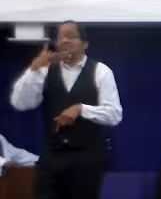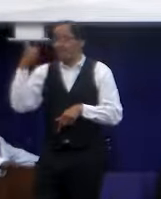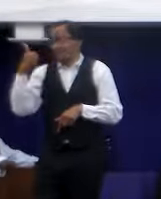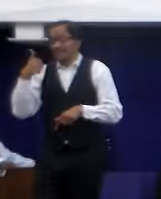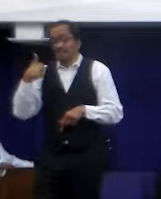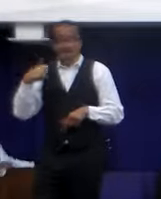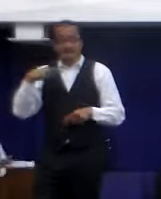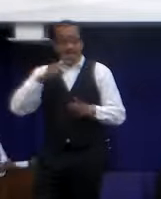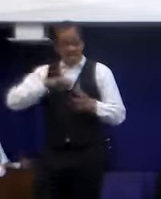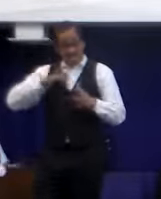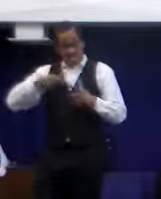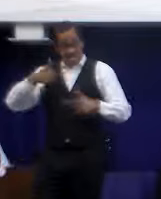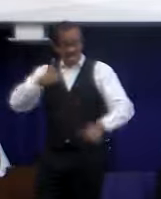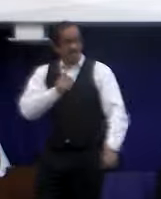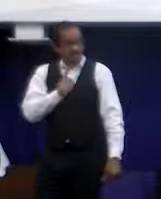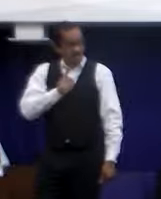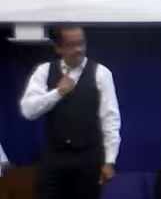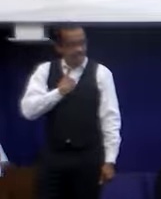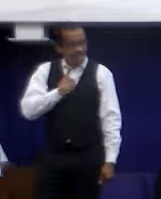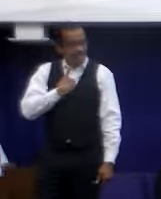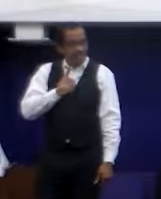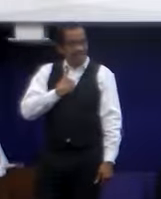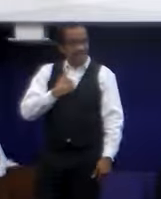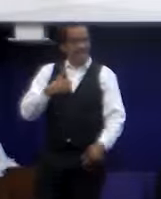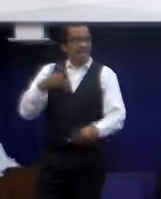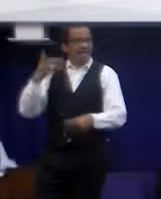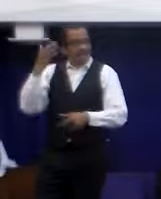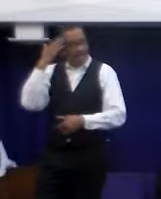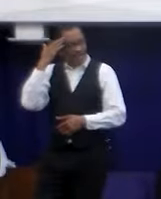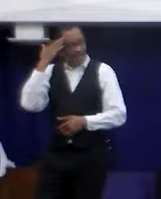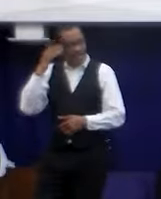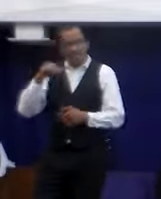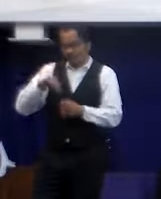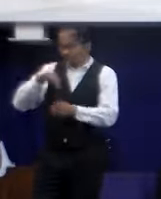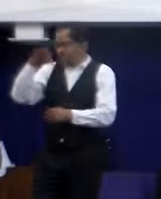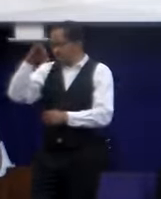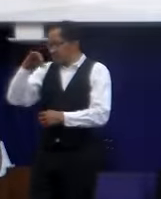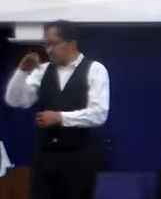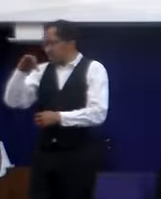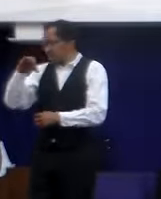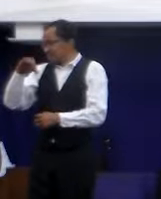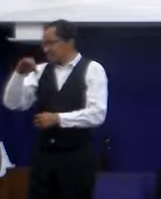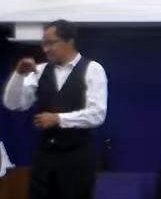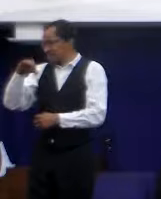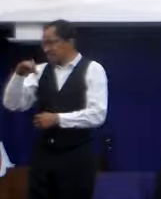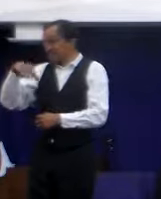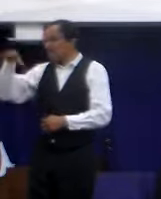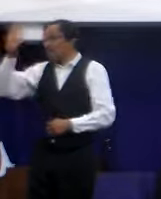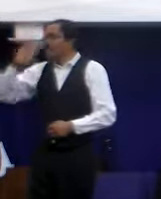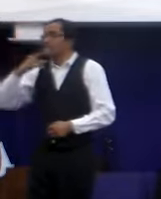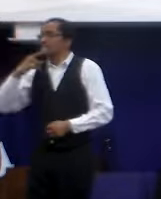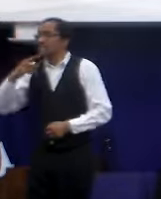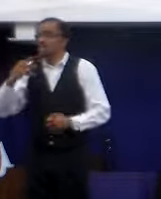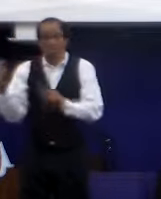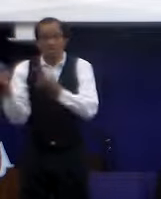ourselves. And for that reason, He knows where our spiritual level is, where it needs to be. When God tells us to do